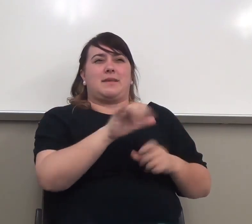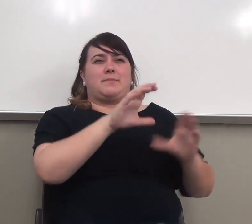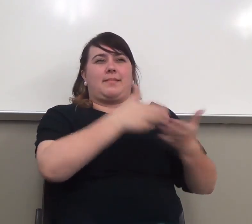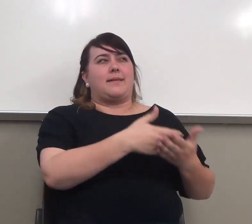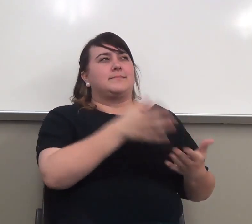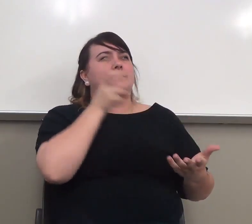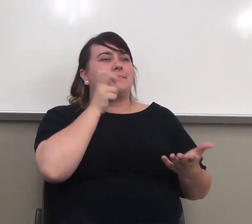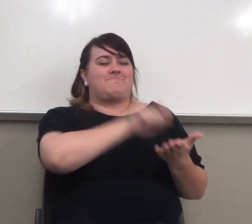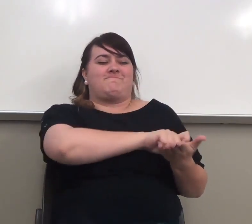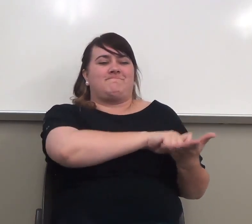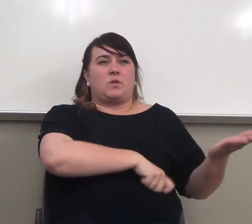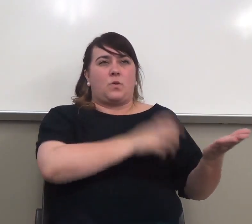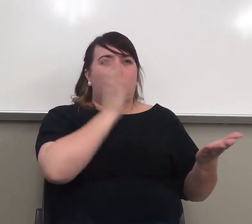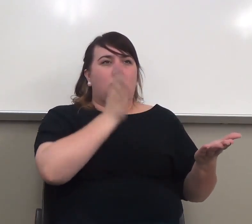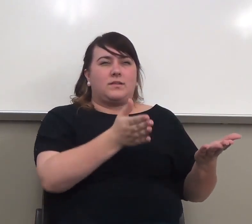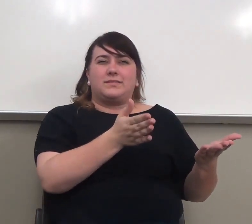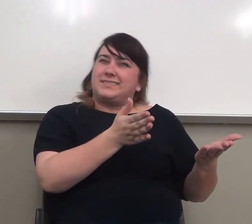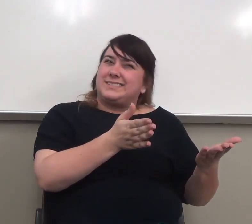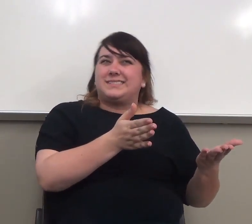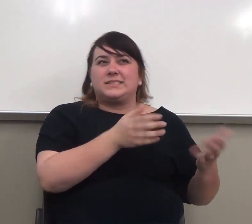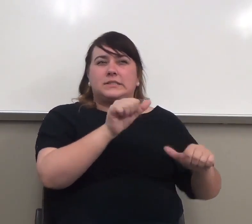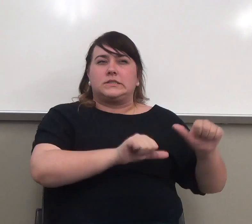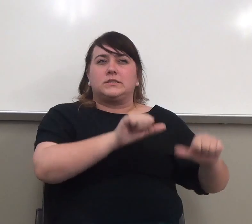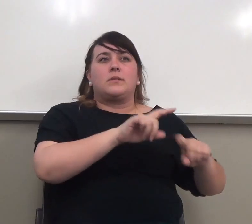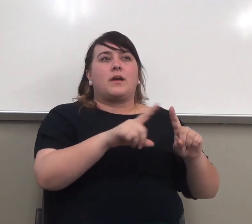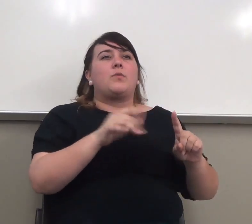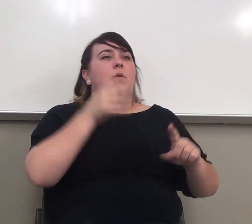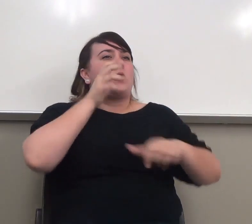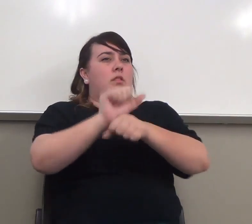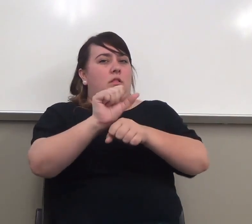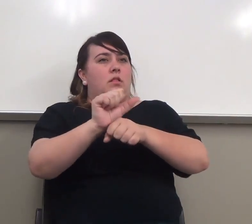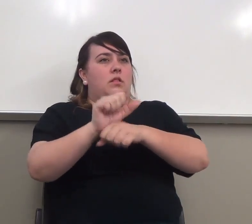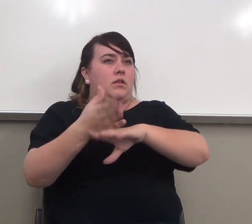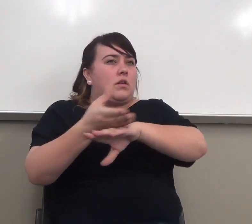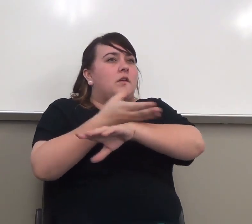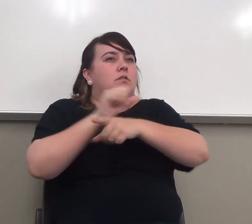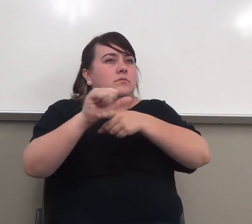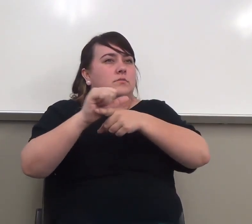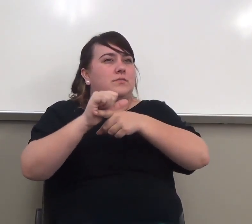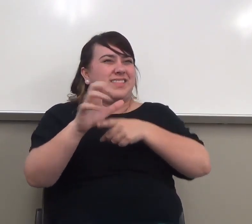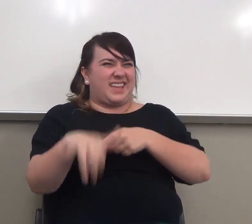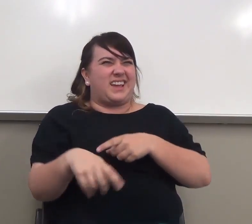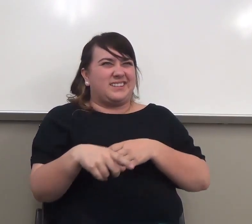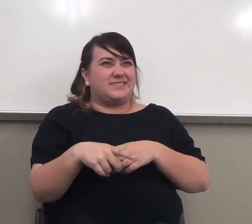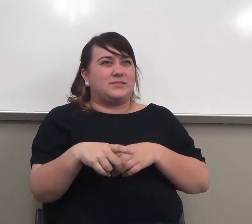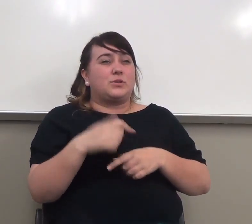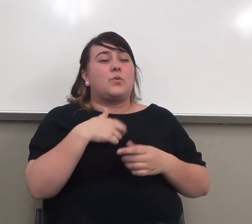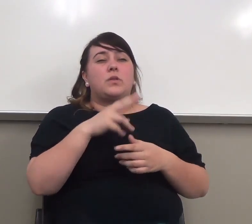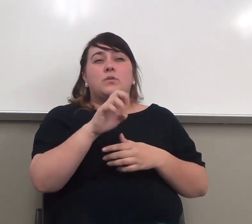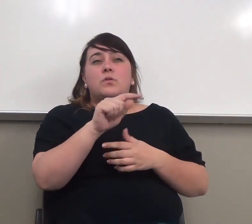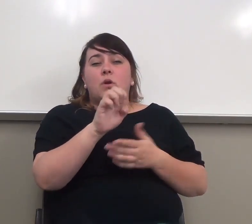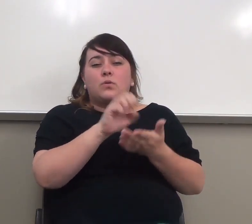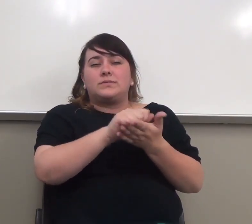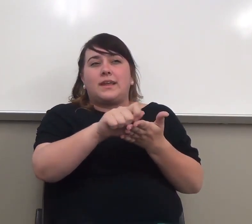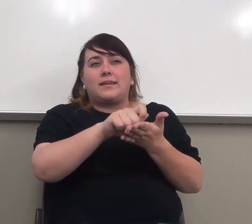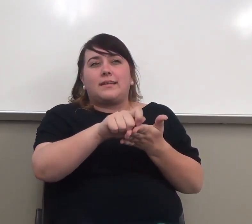saying is I'm not sure all of you are perfectly comfortable with saying that what you write down is going to be exactly what went on,